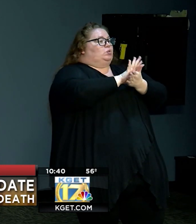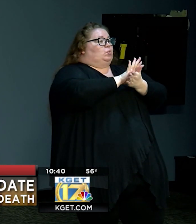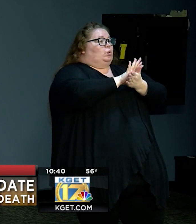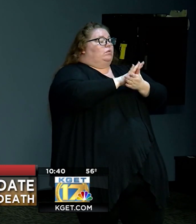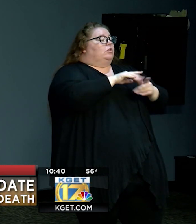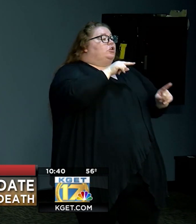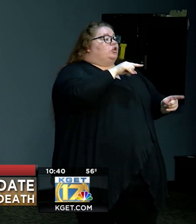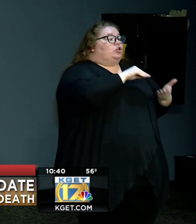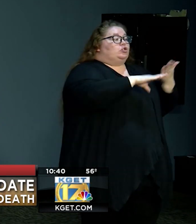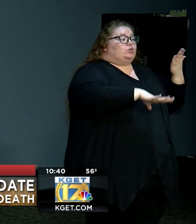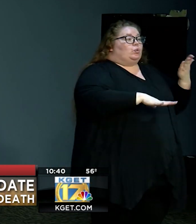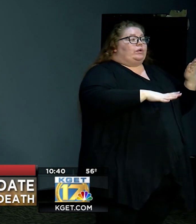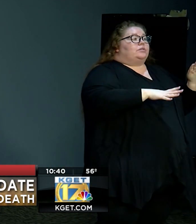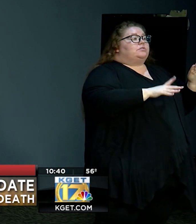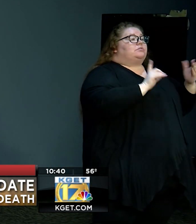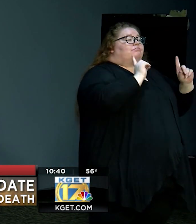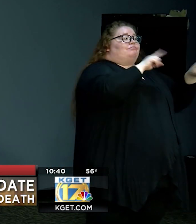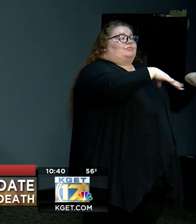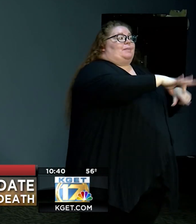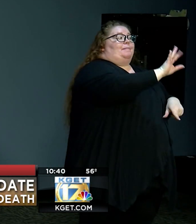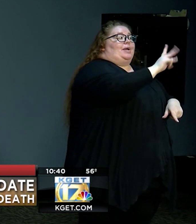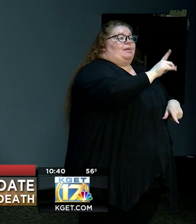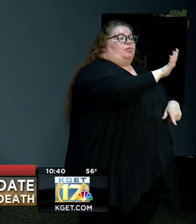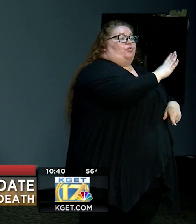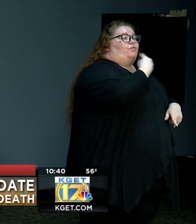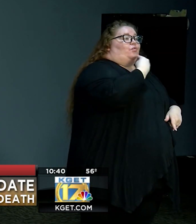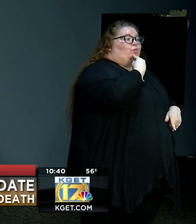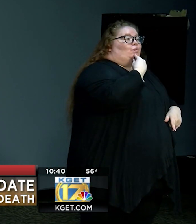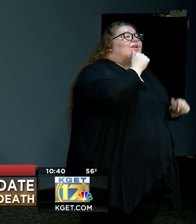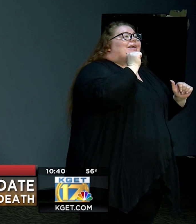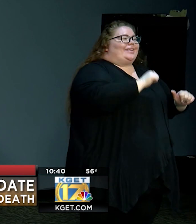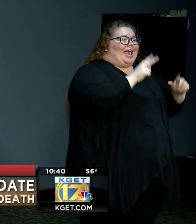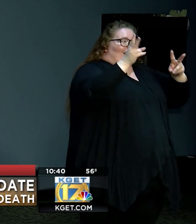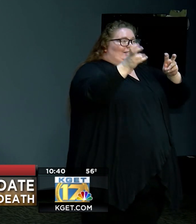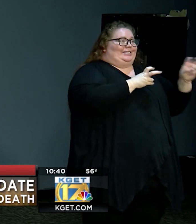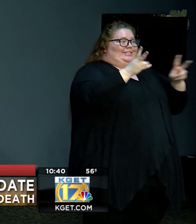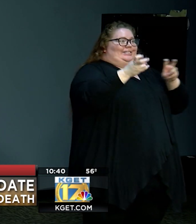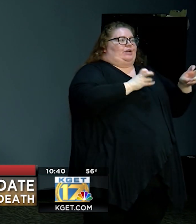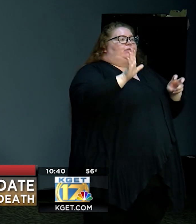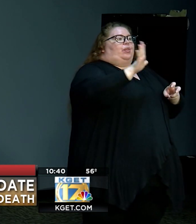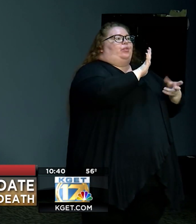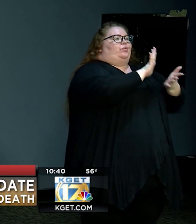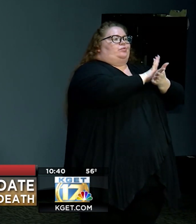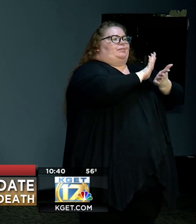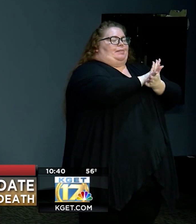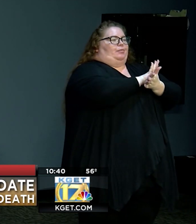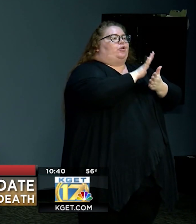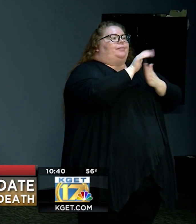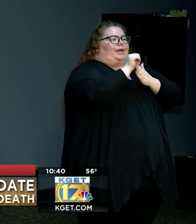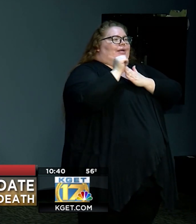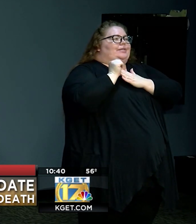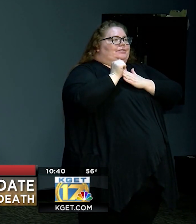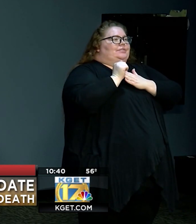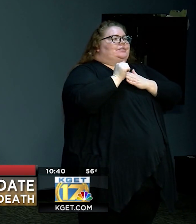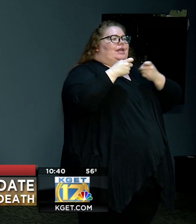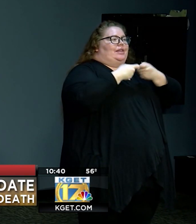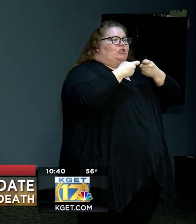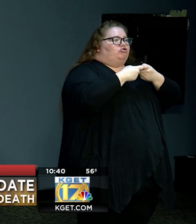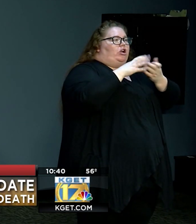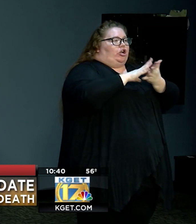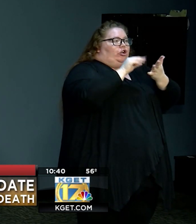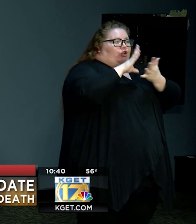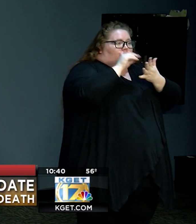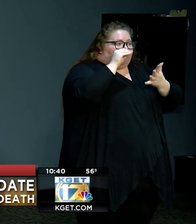food, which I'll talk about in a moment, they can also download their packets and their electronic learning for the day. We